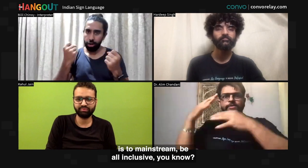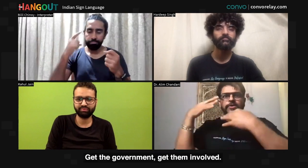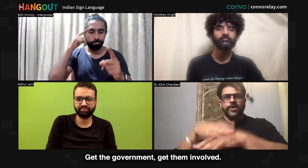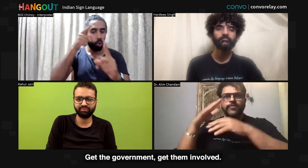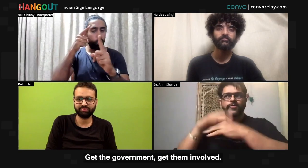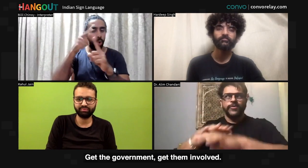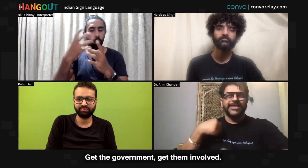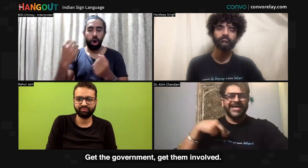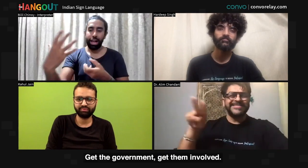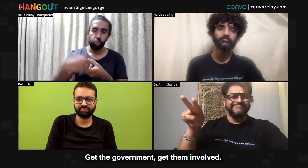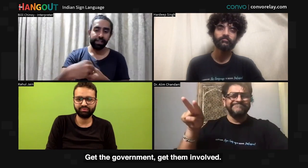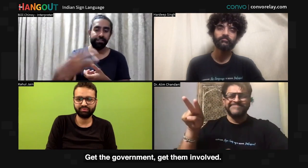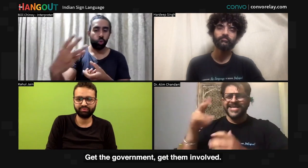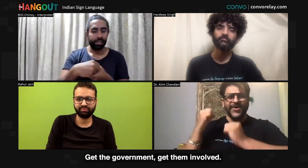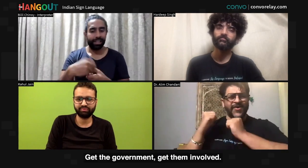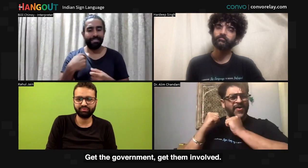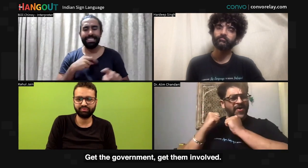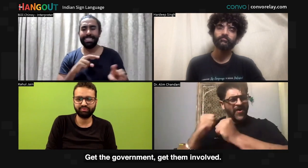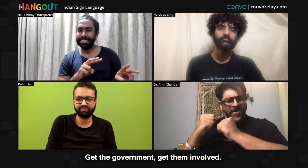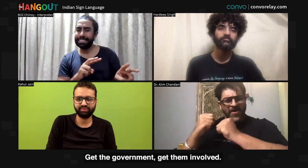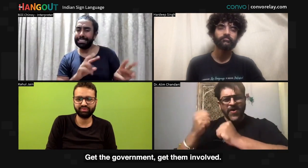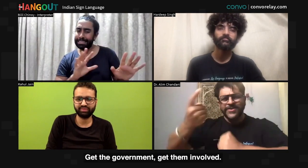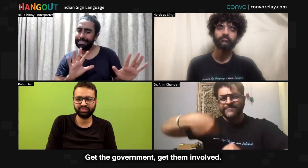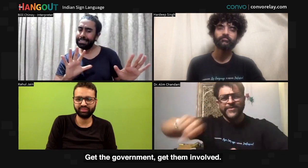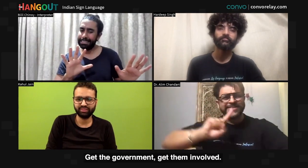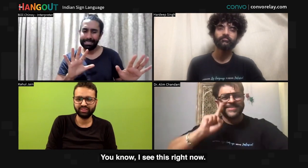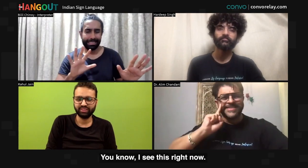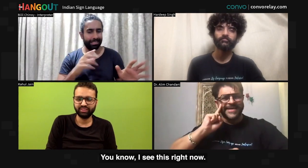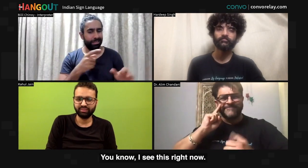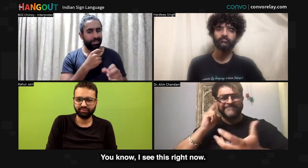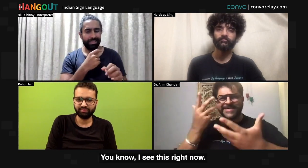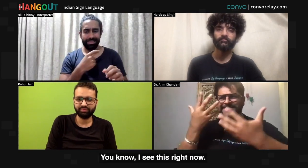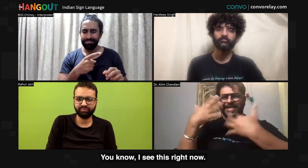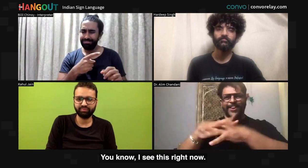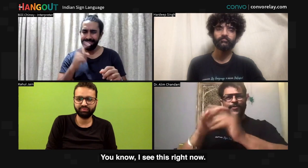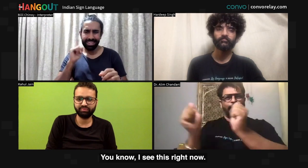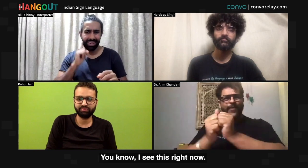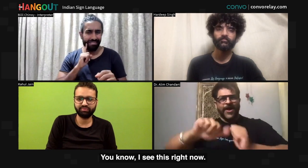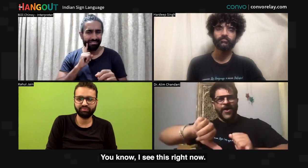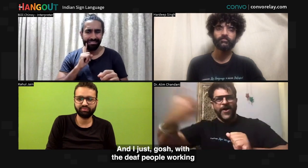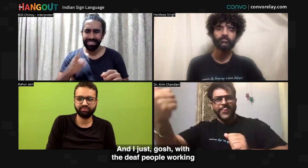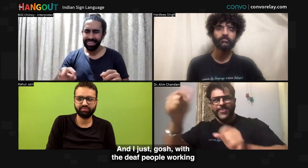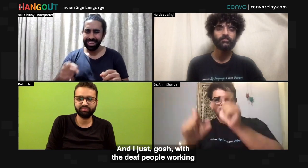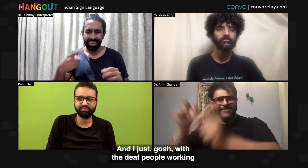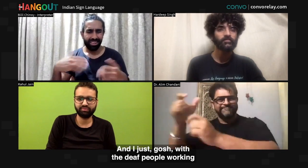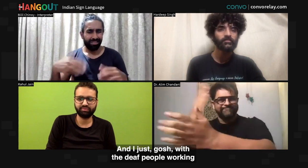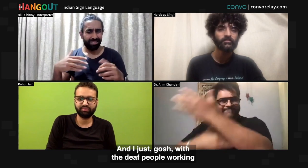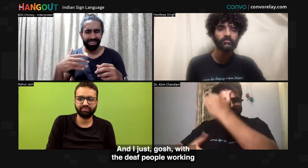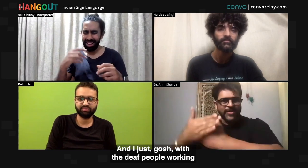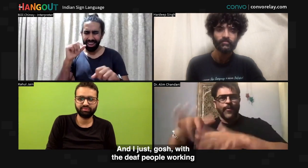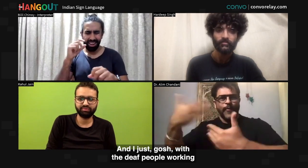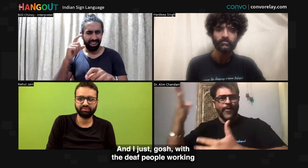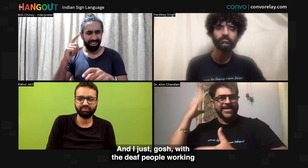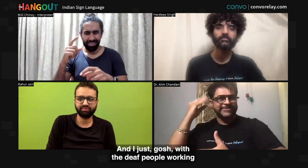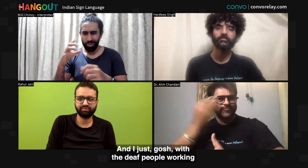know, get the government, get them involved. You know, I see this right now and I just, gosh, with the deaf